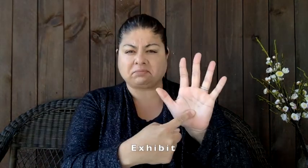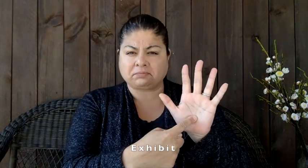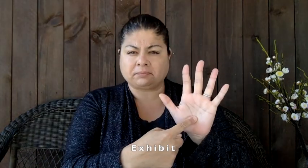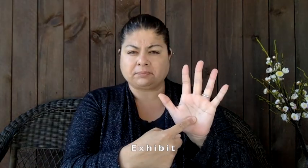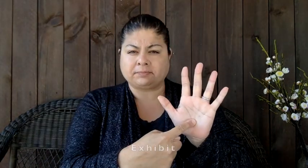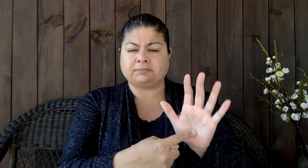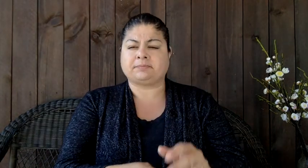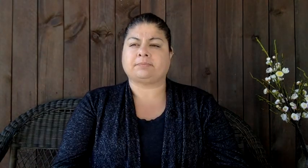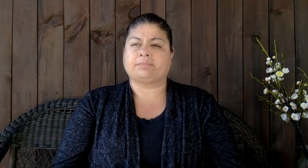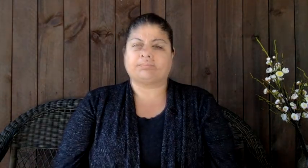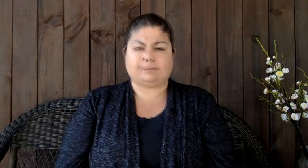exhibit,